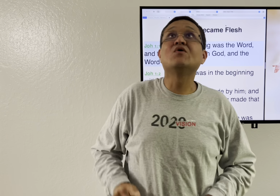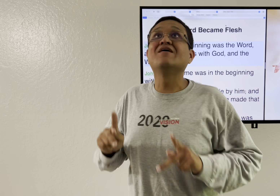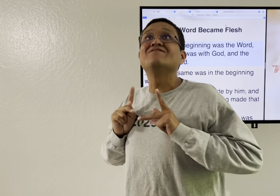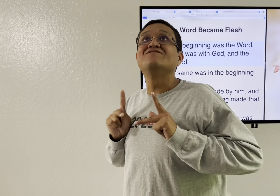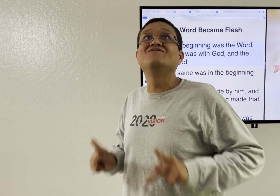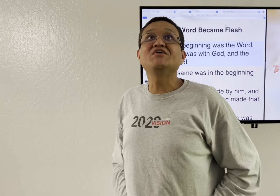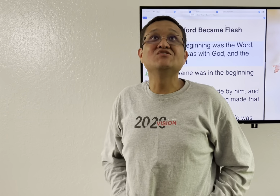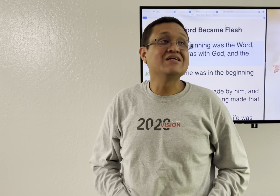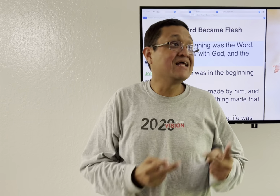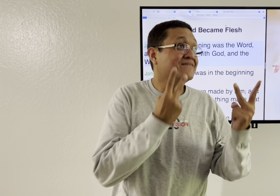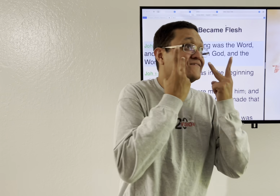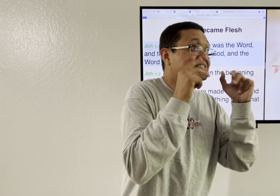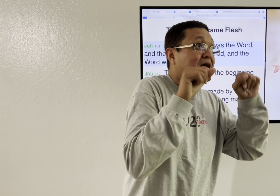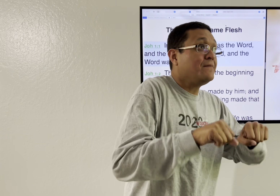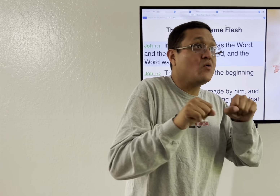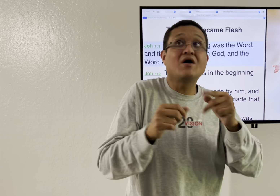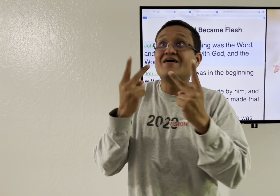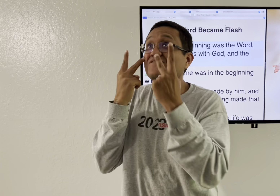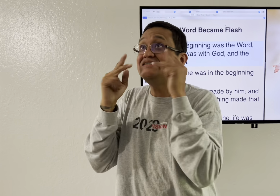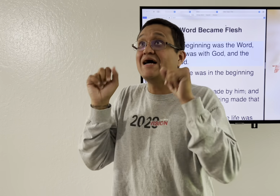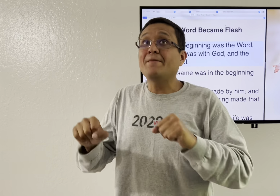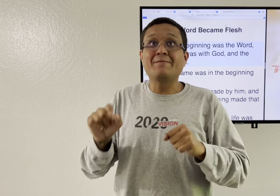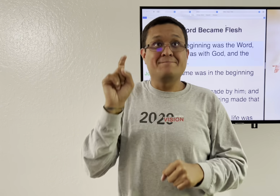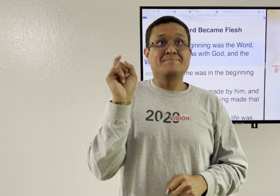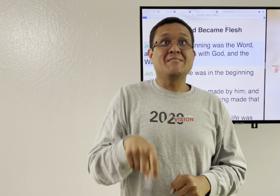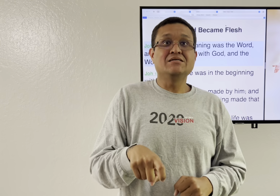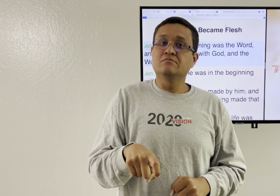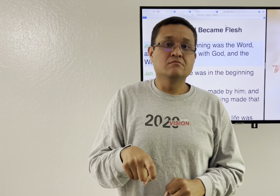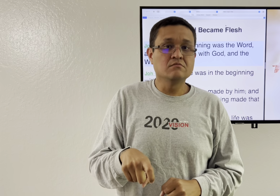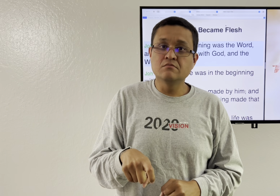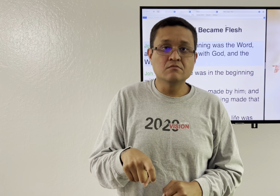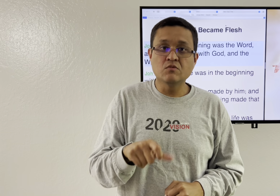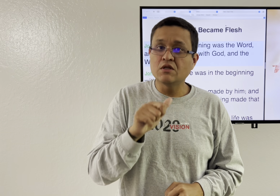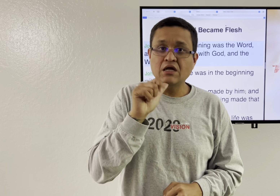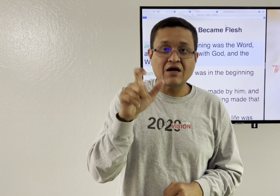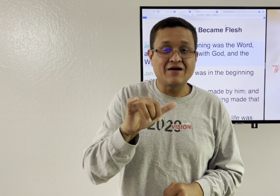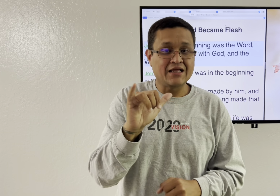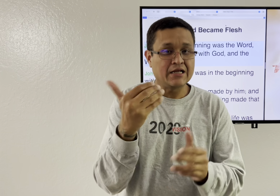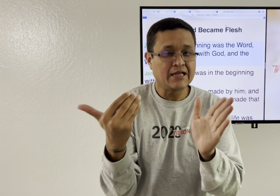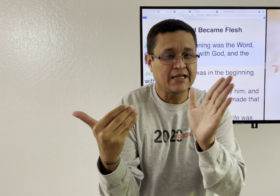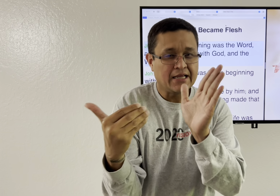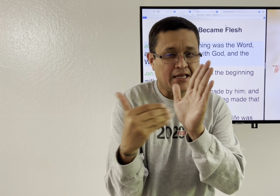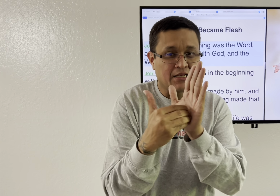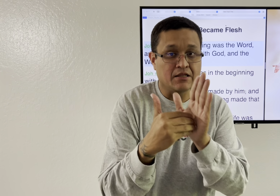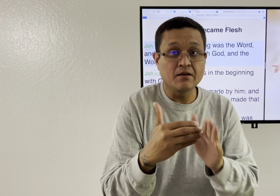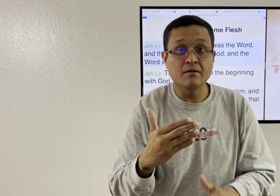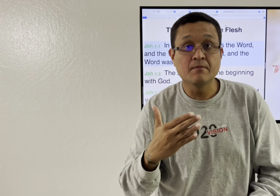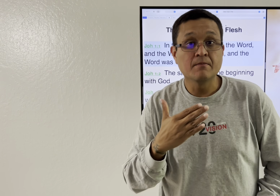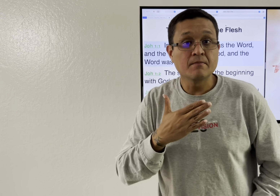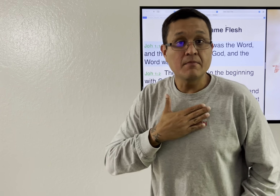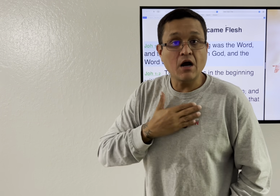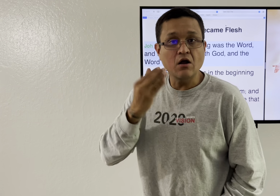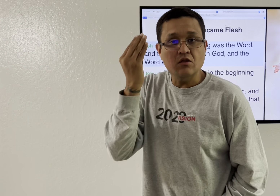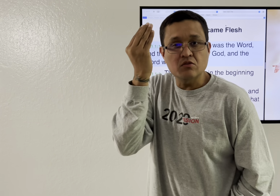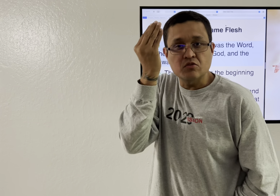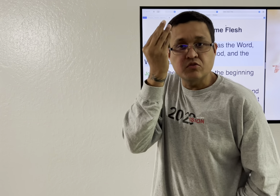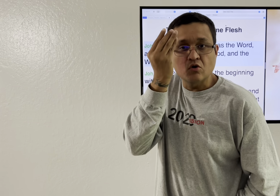We have to be careful here as we read this. We know the word was one, but as the deaf